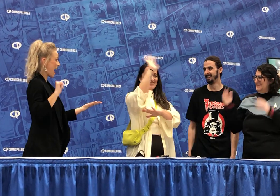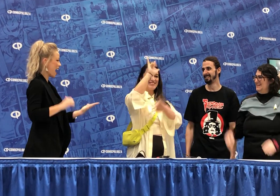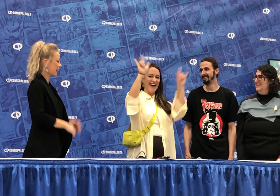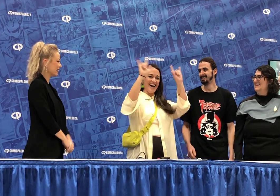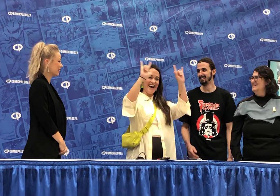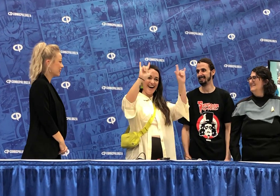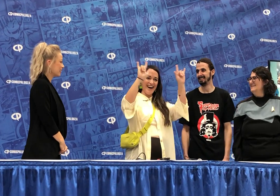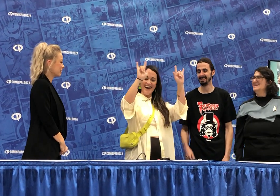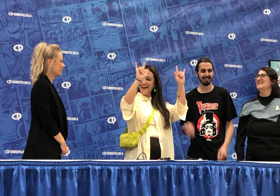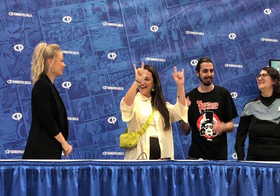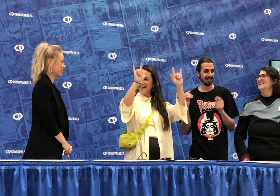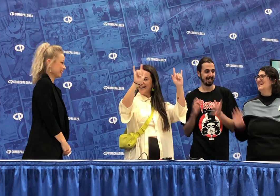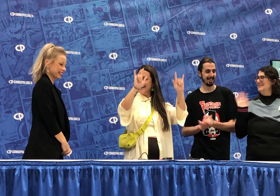Hi, everyone. Love you guys.